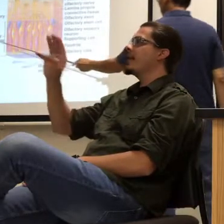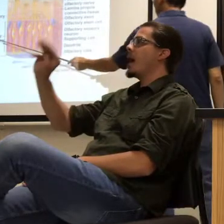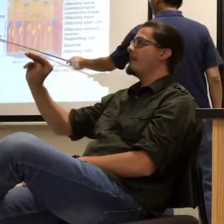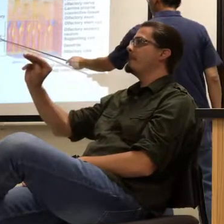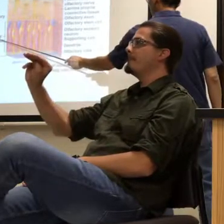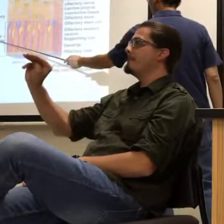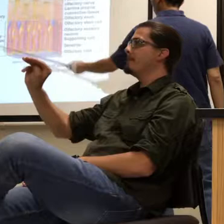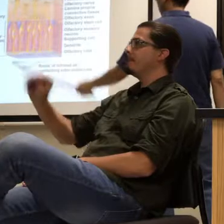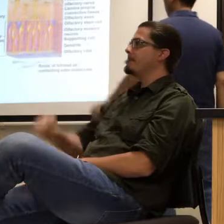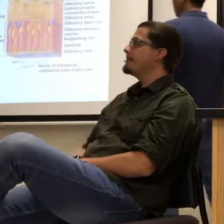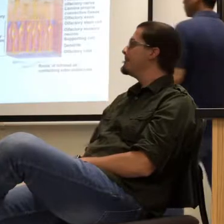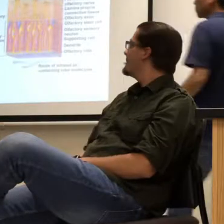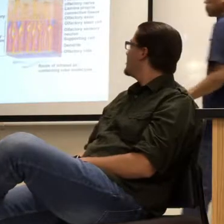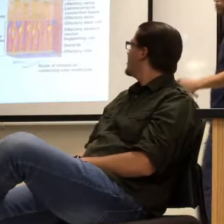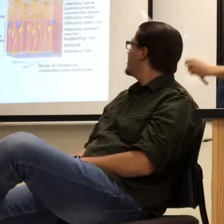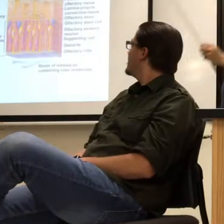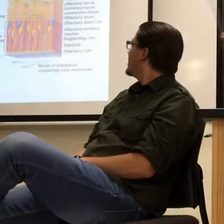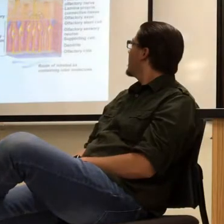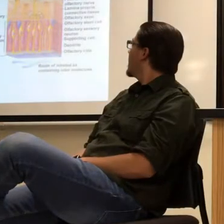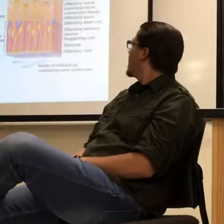there. Olfactory epithelium.